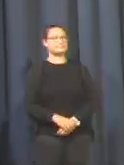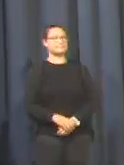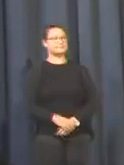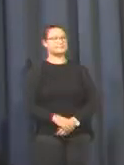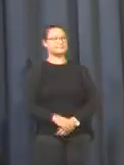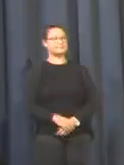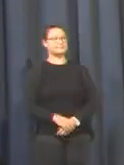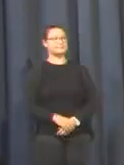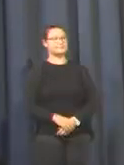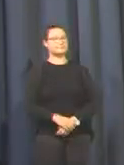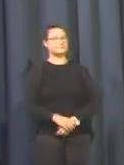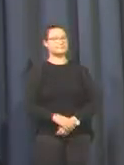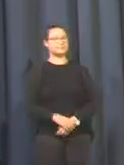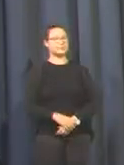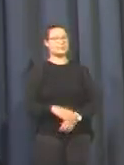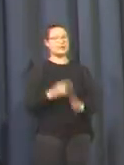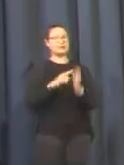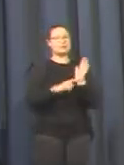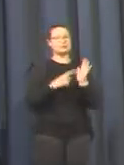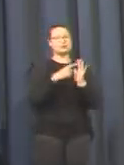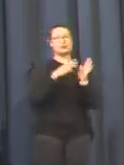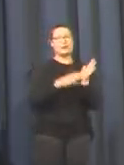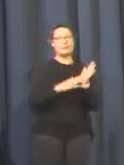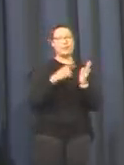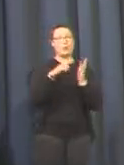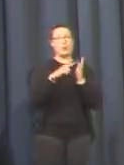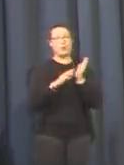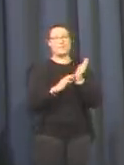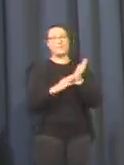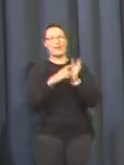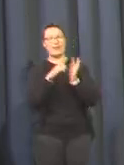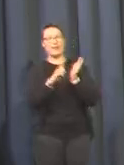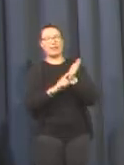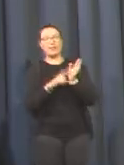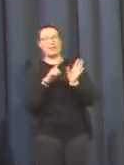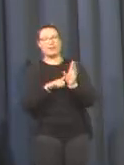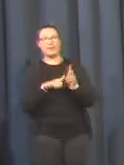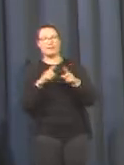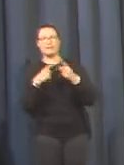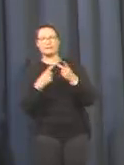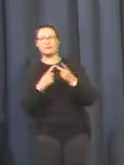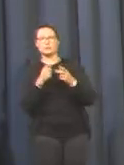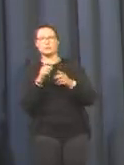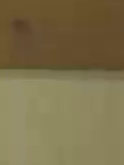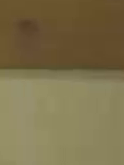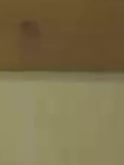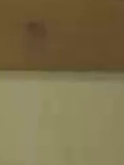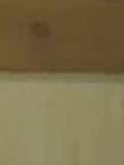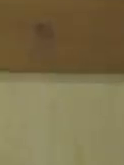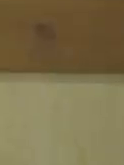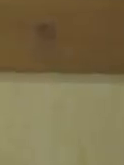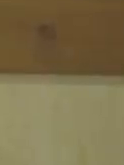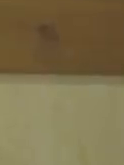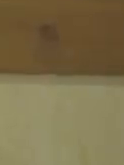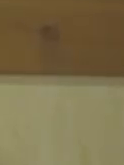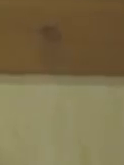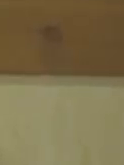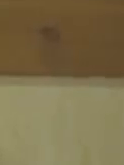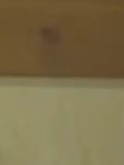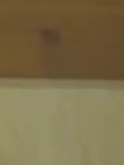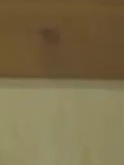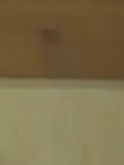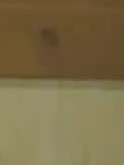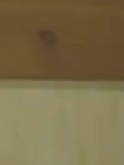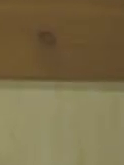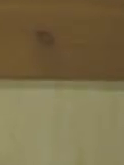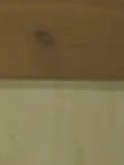Thanks. That's Jim O'Malley. I've got a question for Dr. Jack and the scatter data that was shown, and your